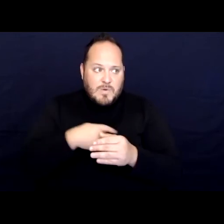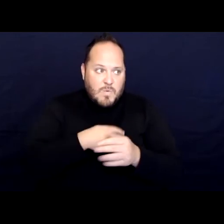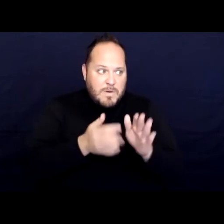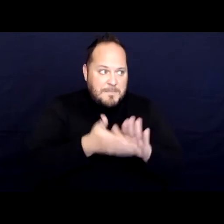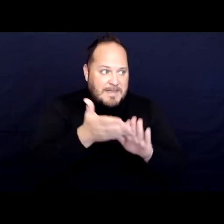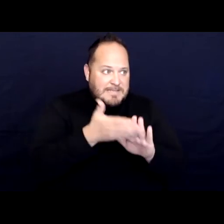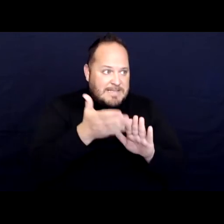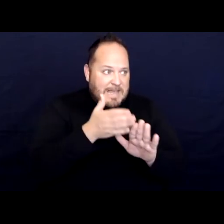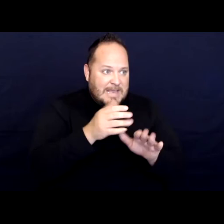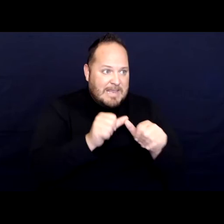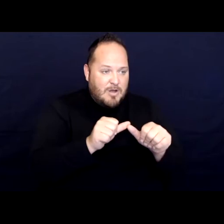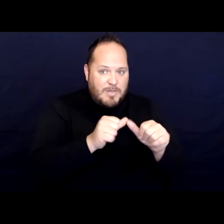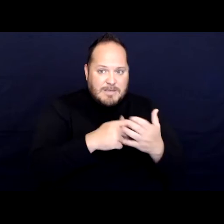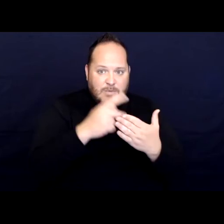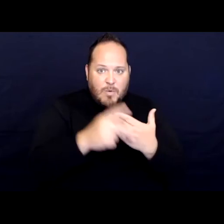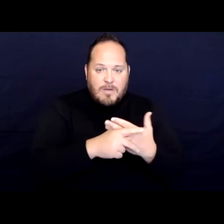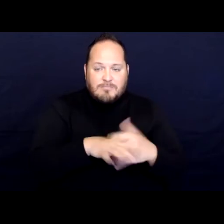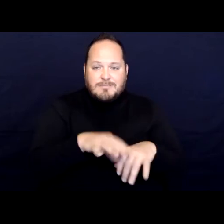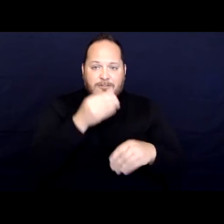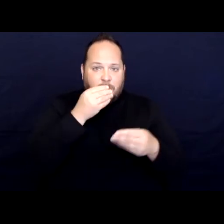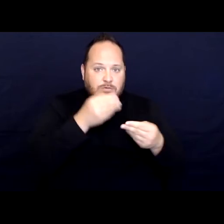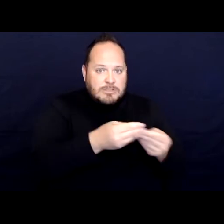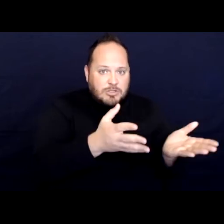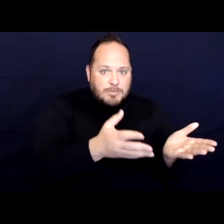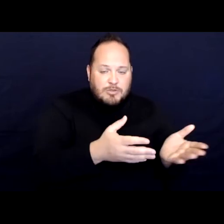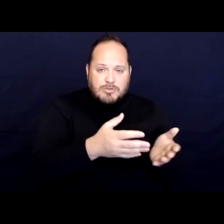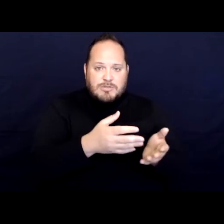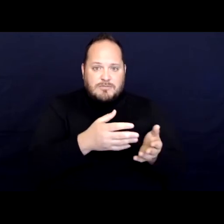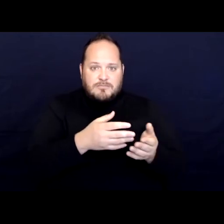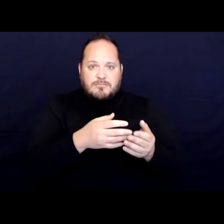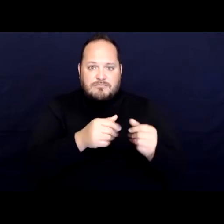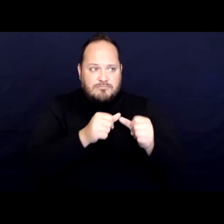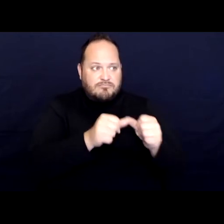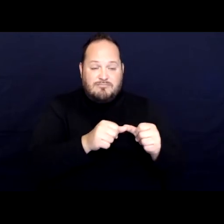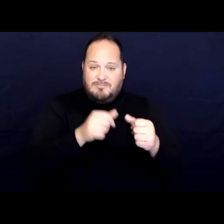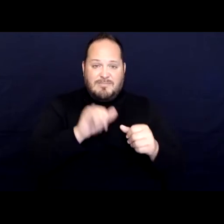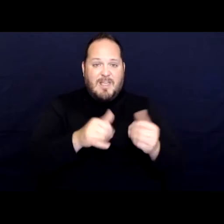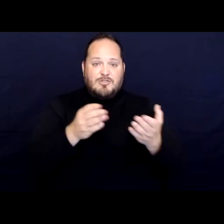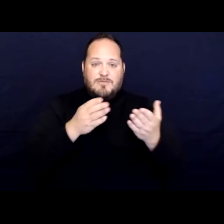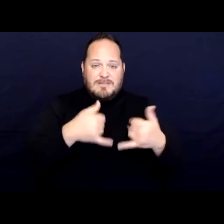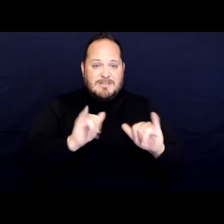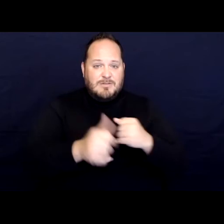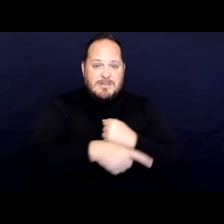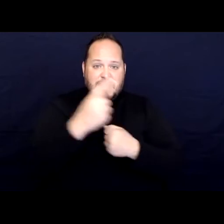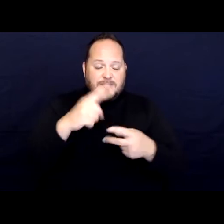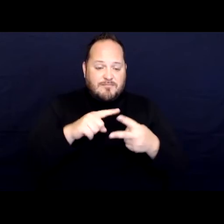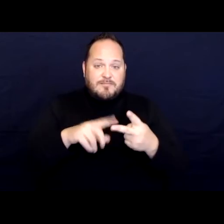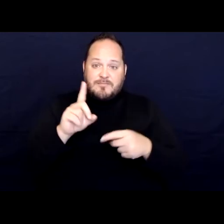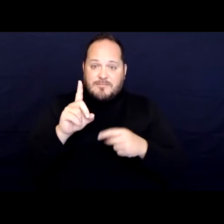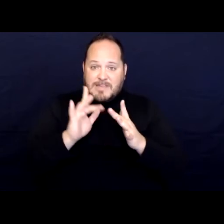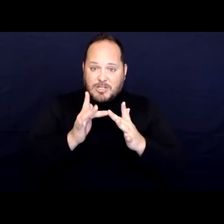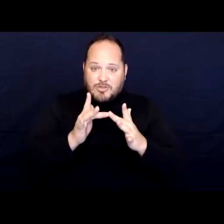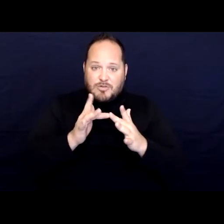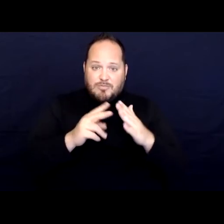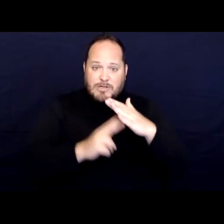programs. Food distribution still and continues today, and our digital bridge project continues today.